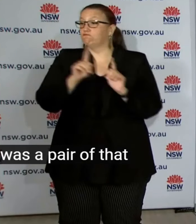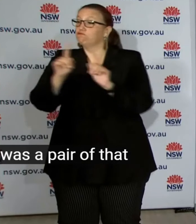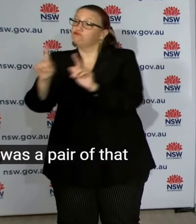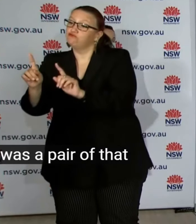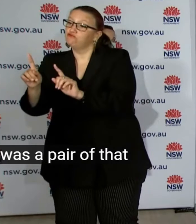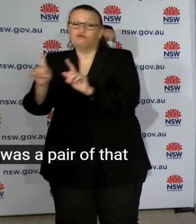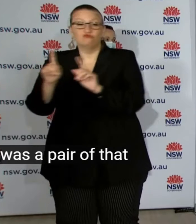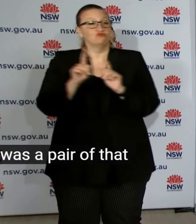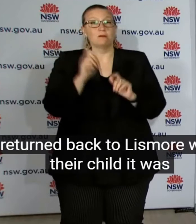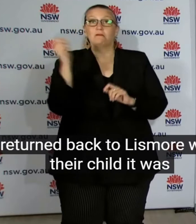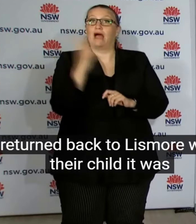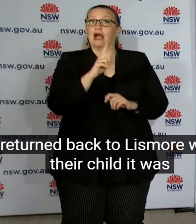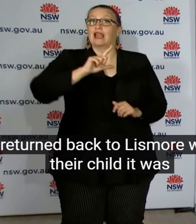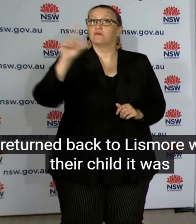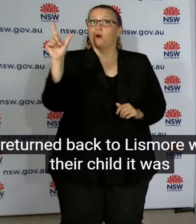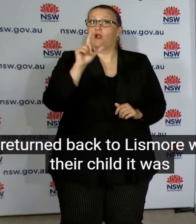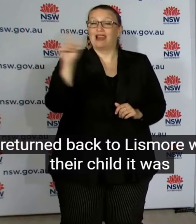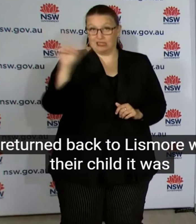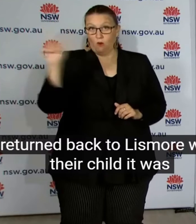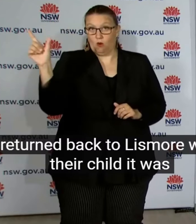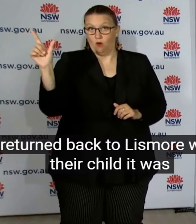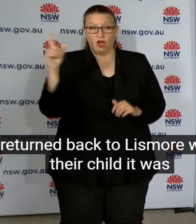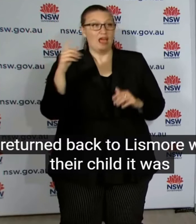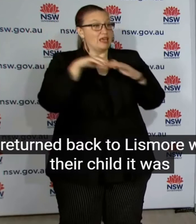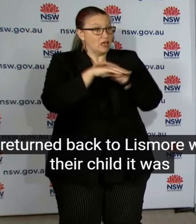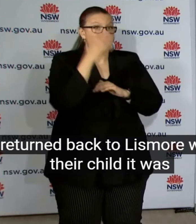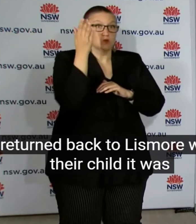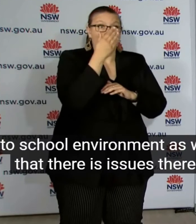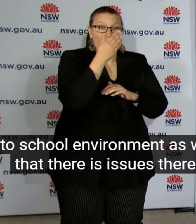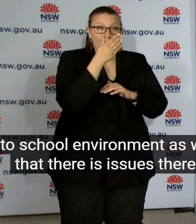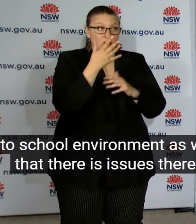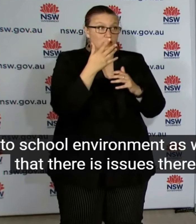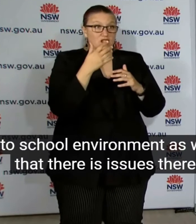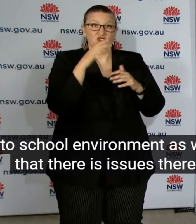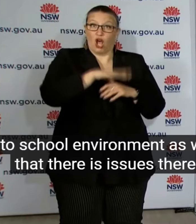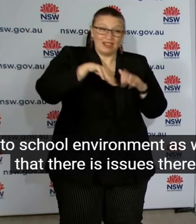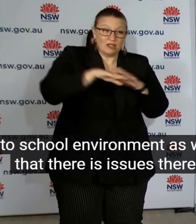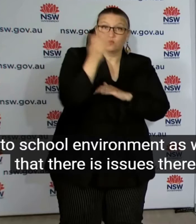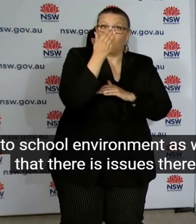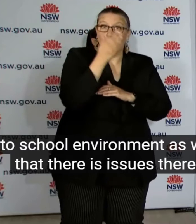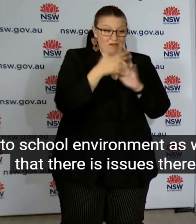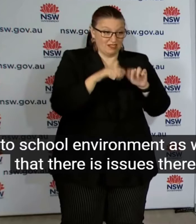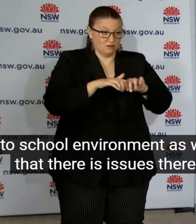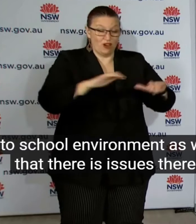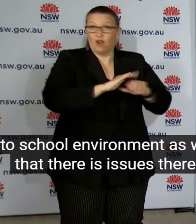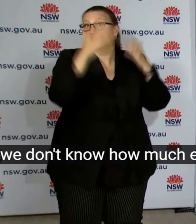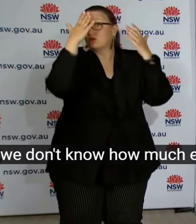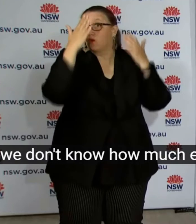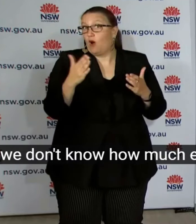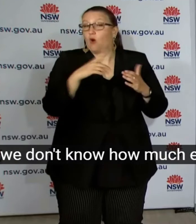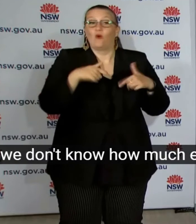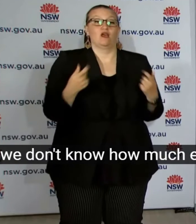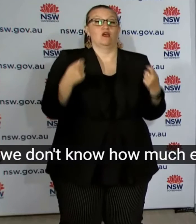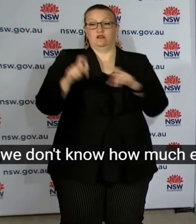so that there is issues there. We don't know how much that exposure looks like, so we've made the right and appropriate decision to lock down Lismore. What impact